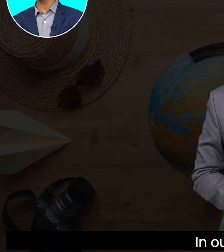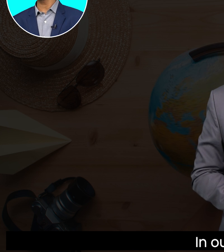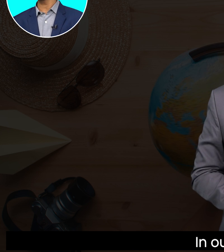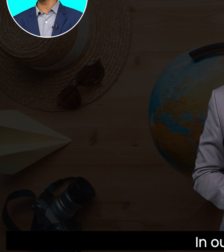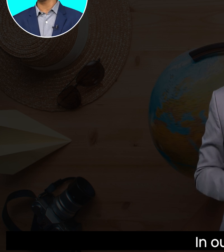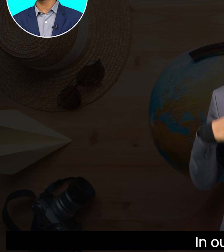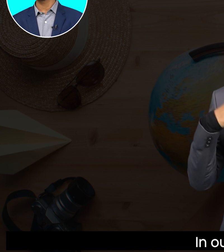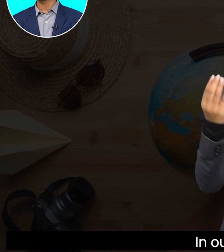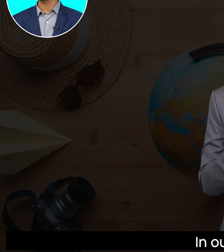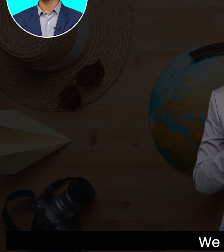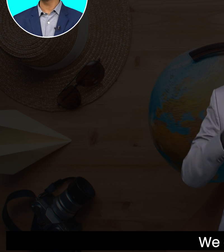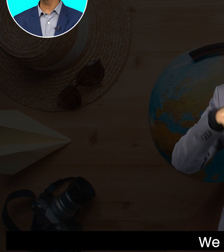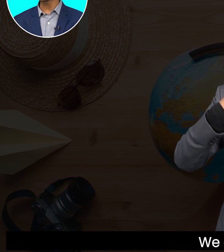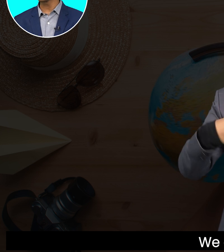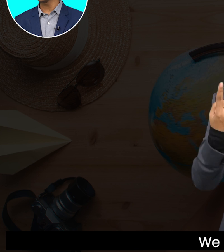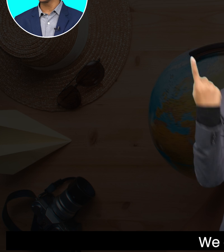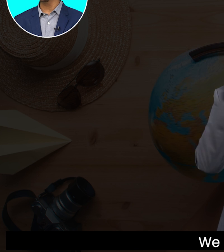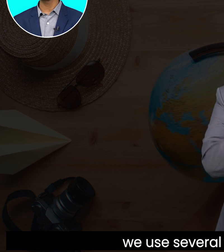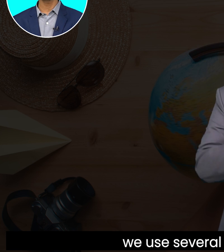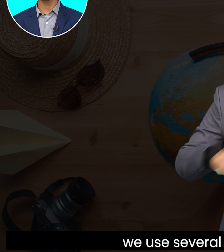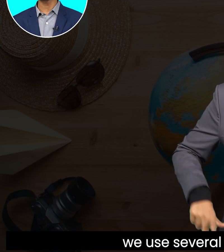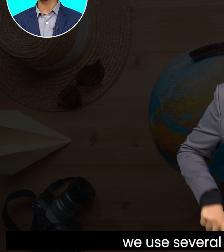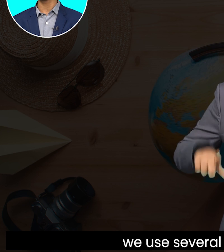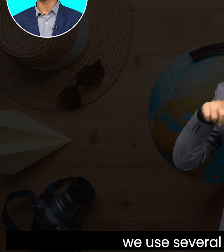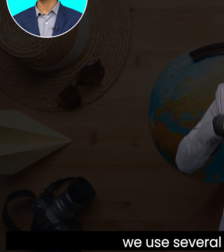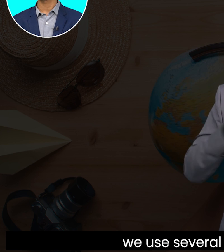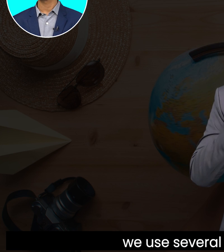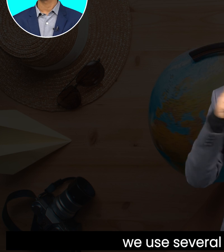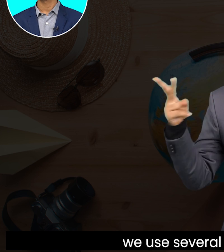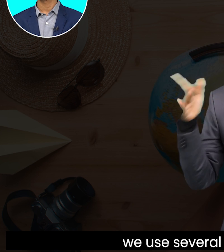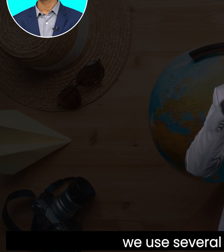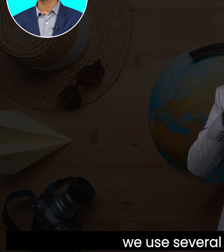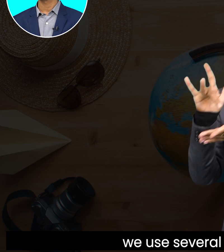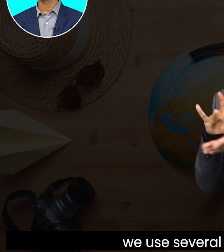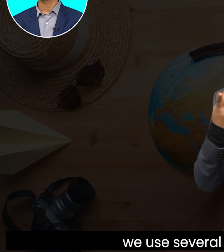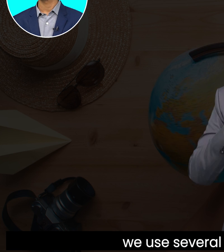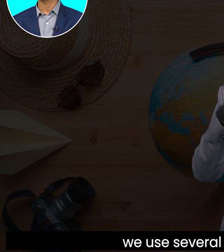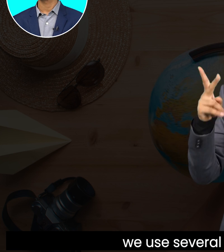In our day-to-day life, we use several things for different activities.